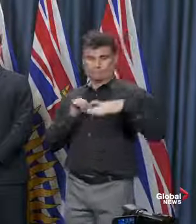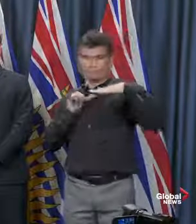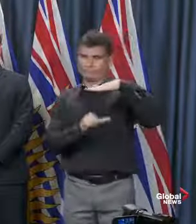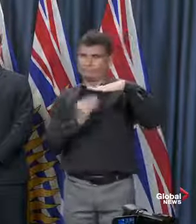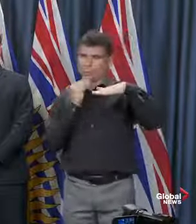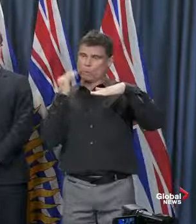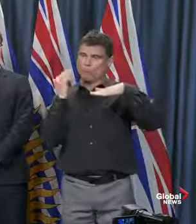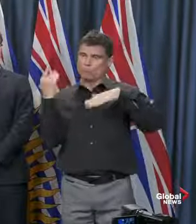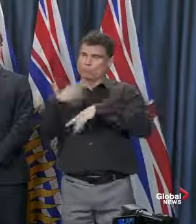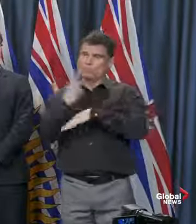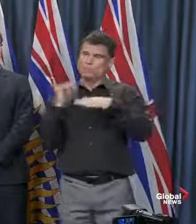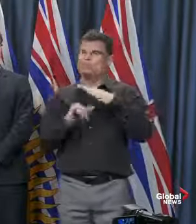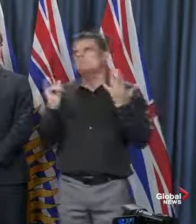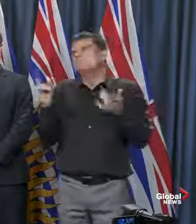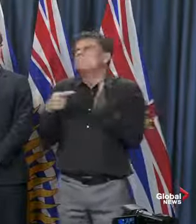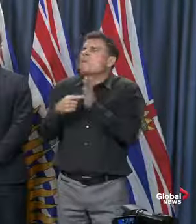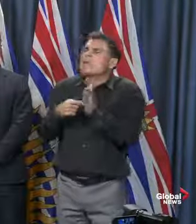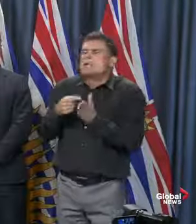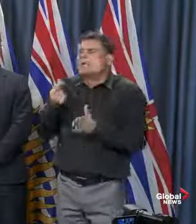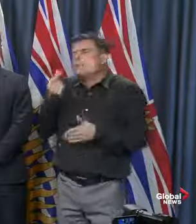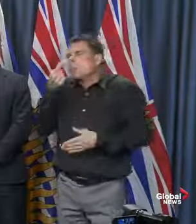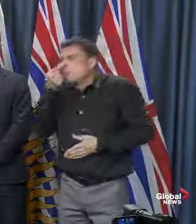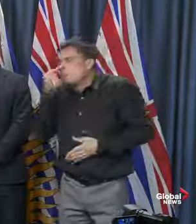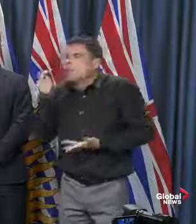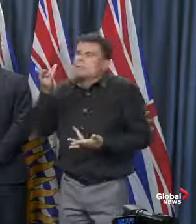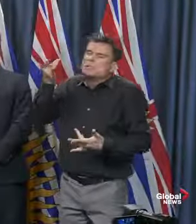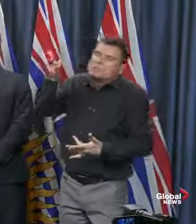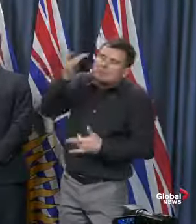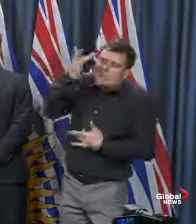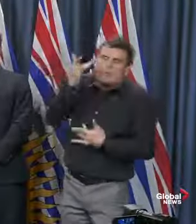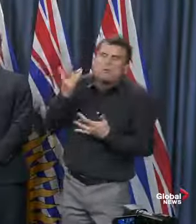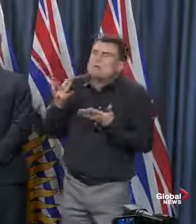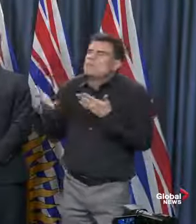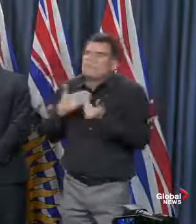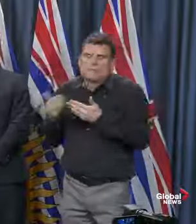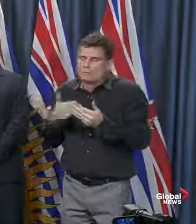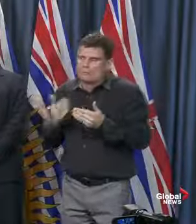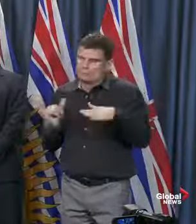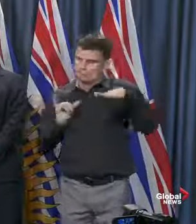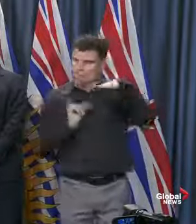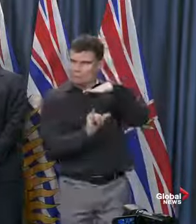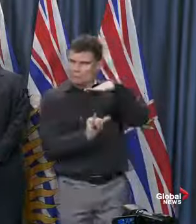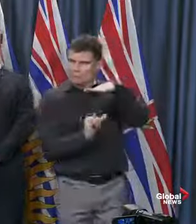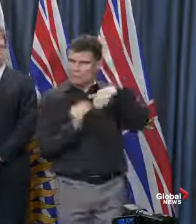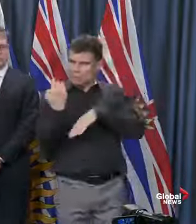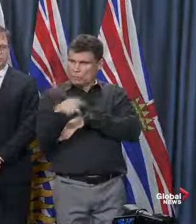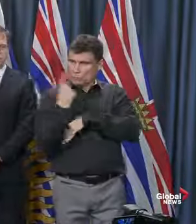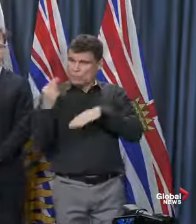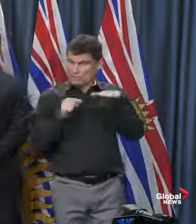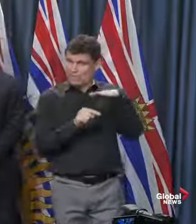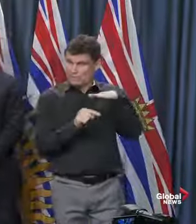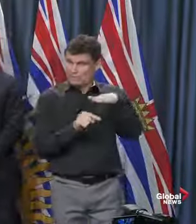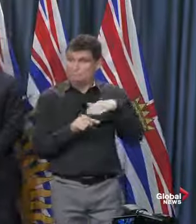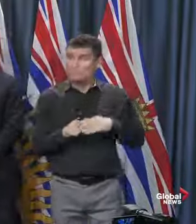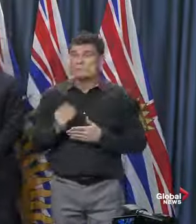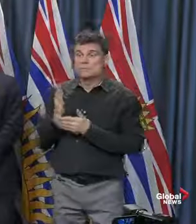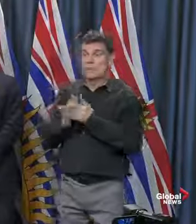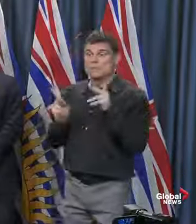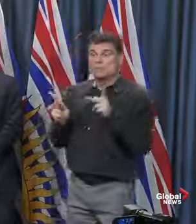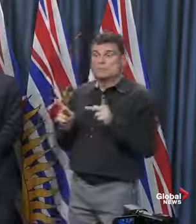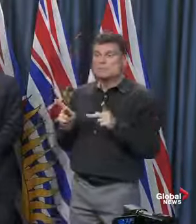of uncertainty do they need to, or do you expect that they'll have to deal with? Because some people are thinking they should be able to get through to